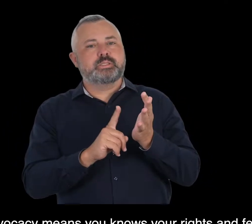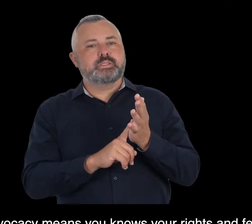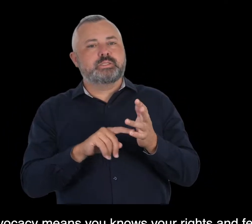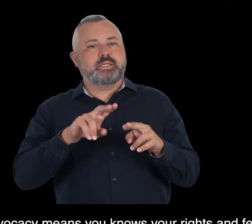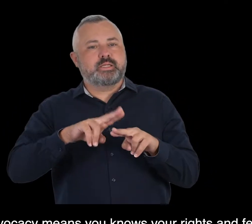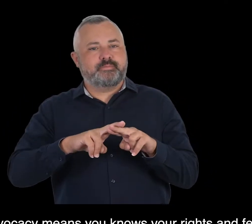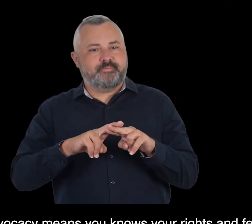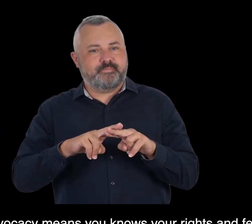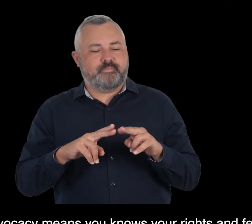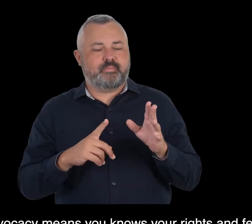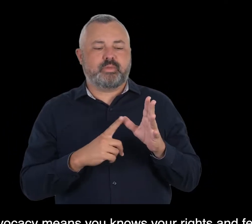inclusion.